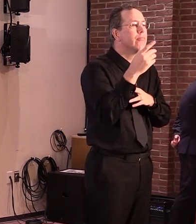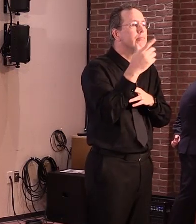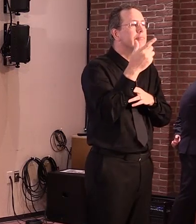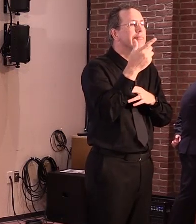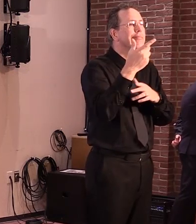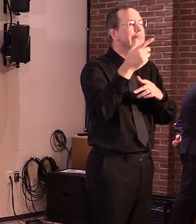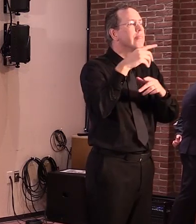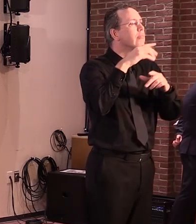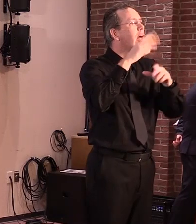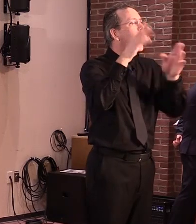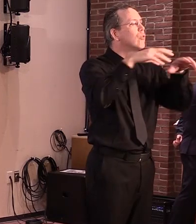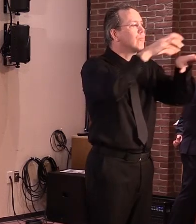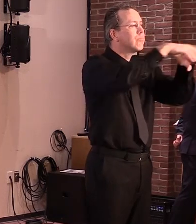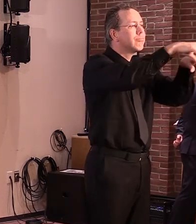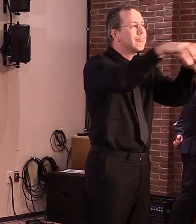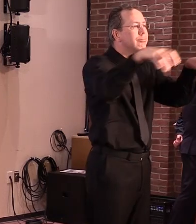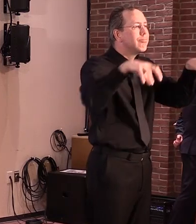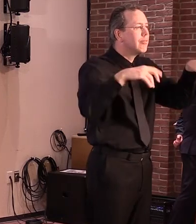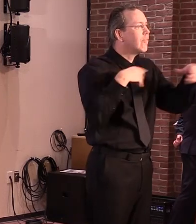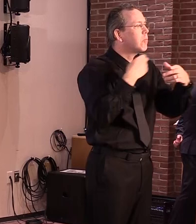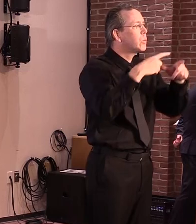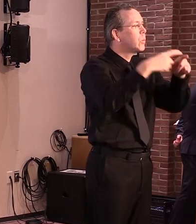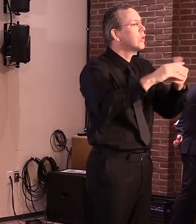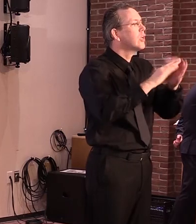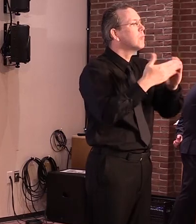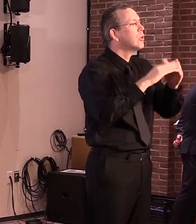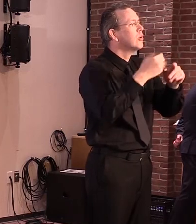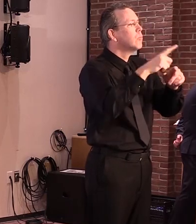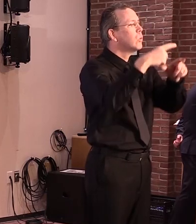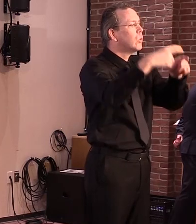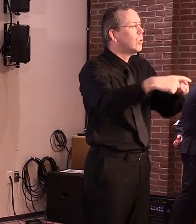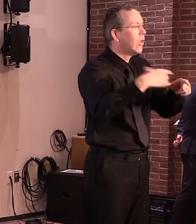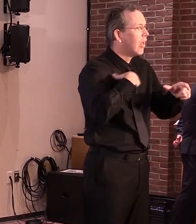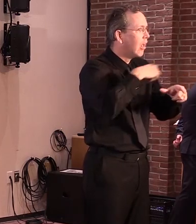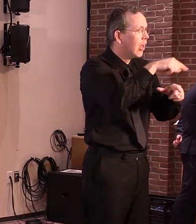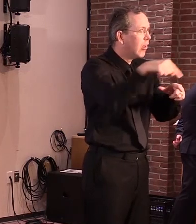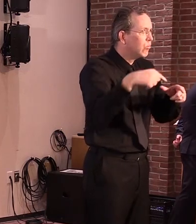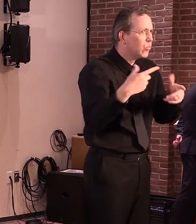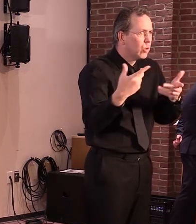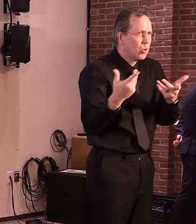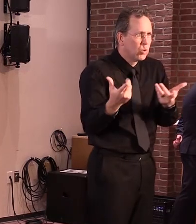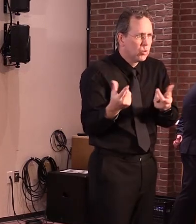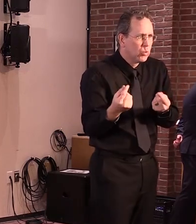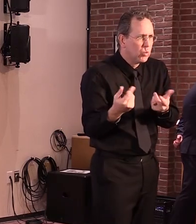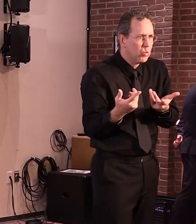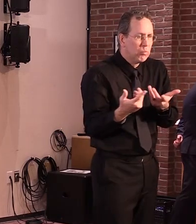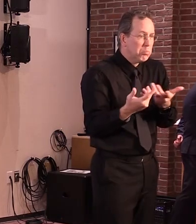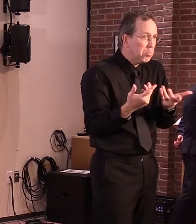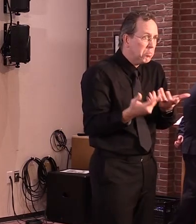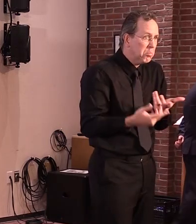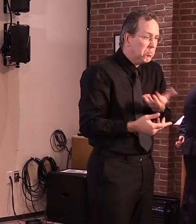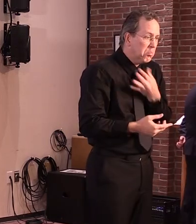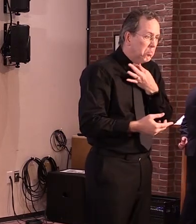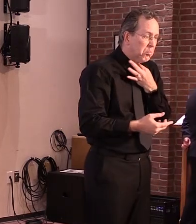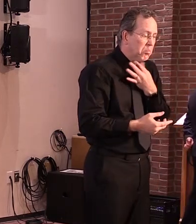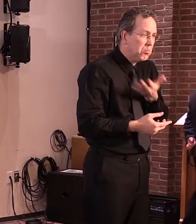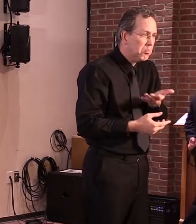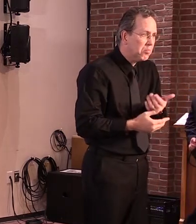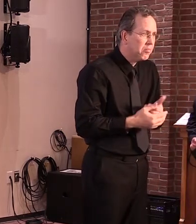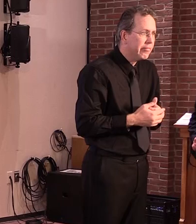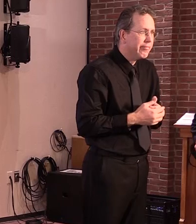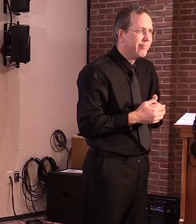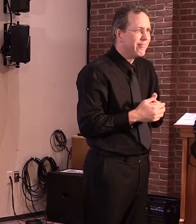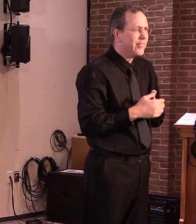wide range with of people, multiple ages, using railings, ladders, diving boards, multi-touch objects.